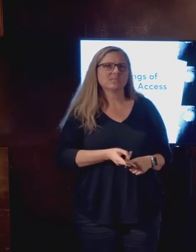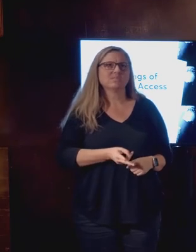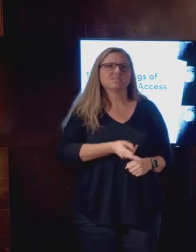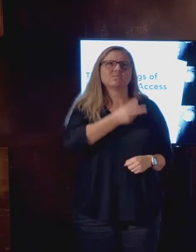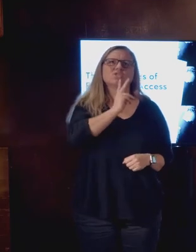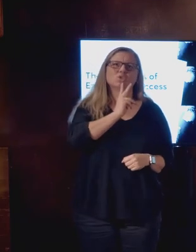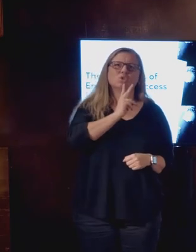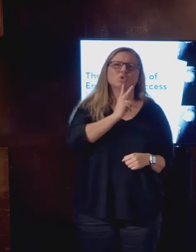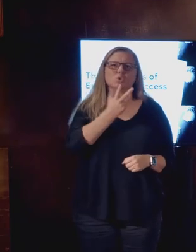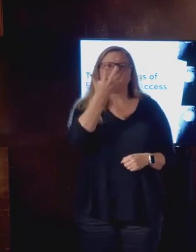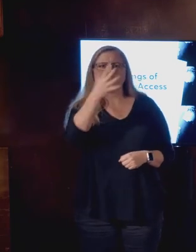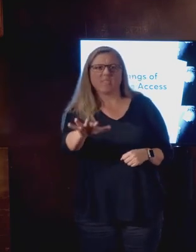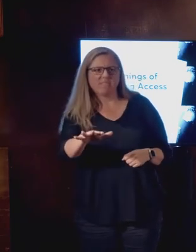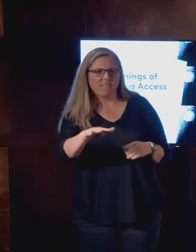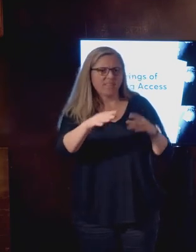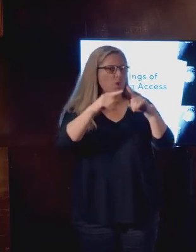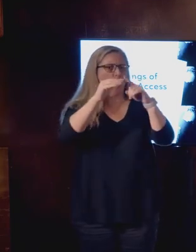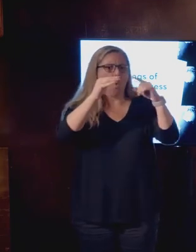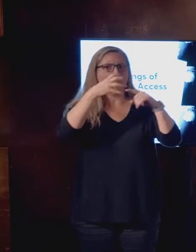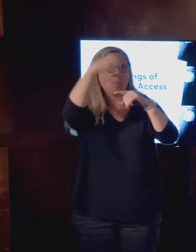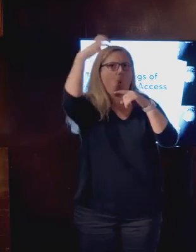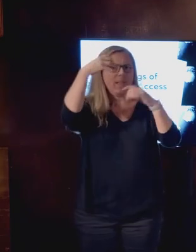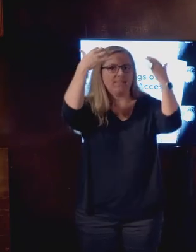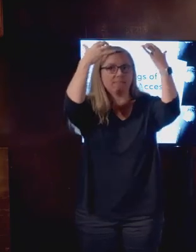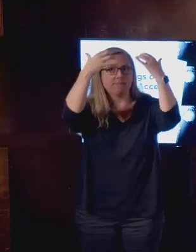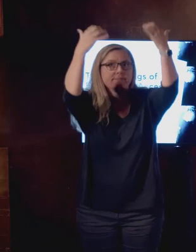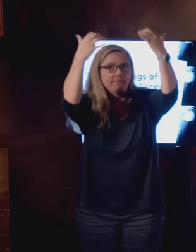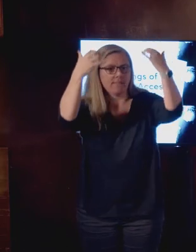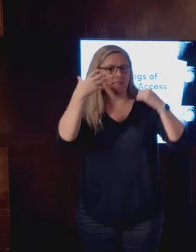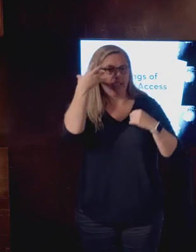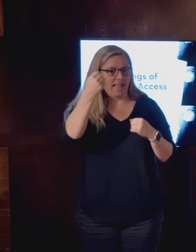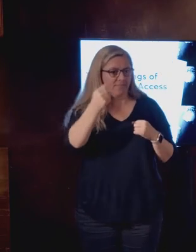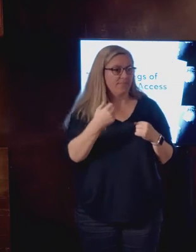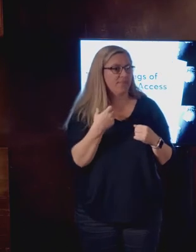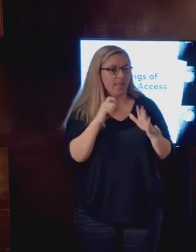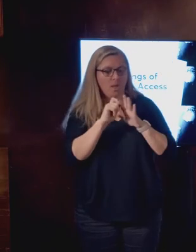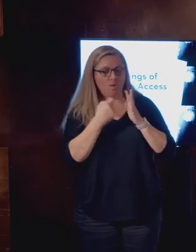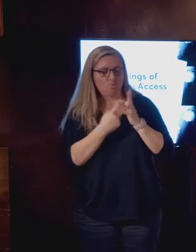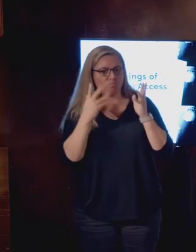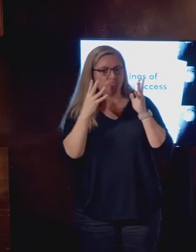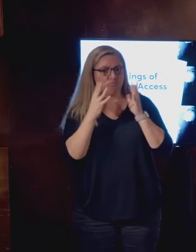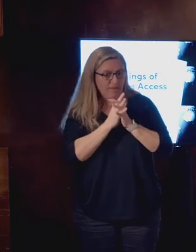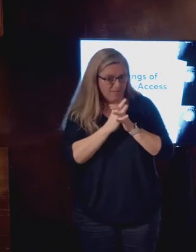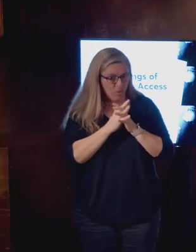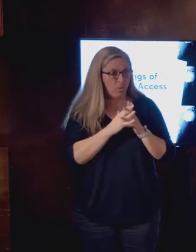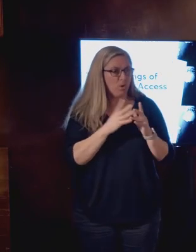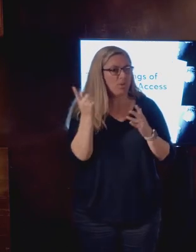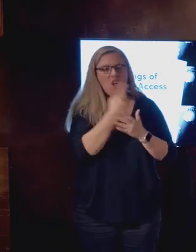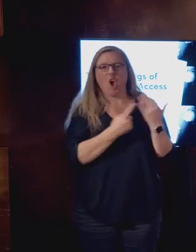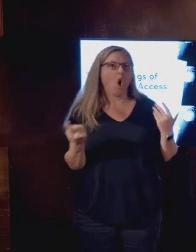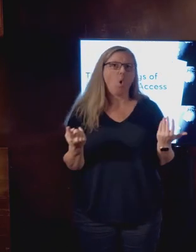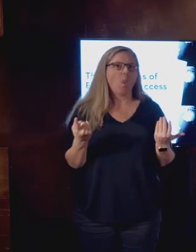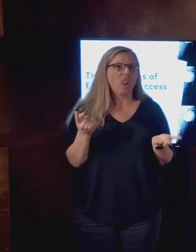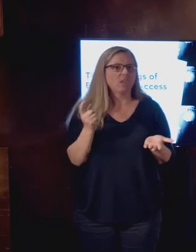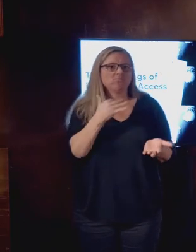250-seater or 300-seater if you open the top. So we did this thing where we had a preview on the Tuesday where we only charged